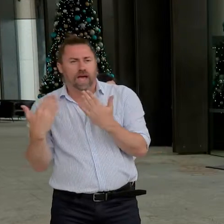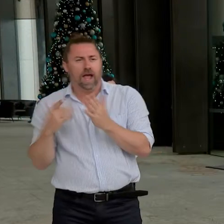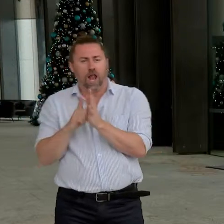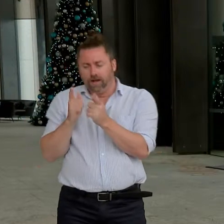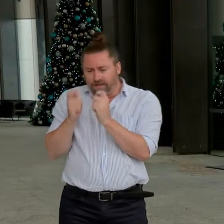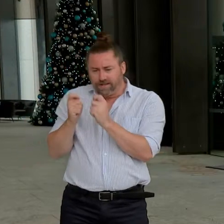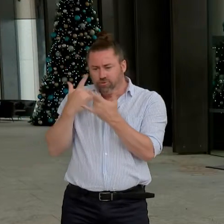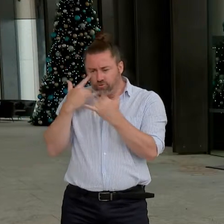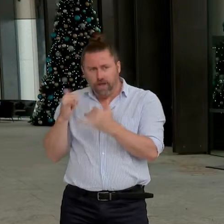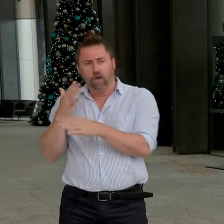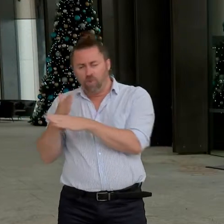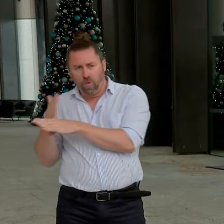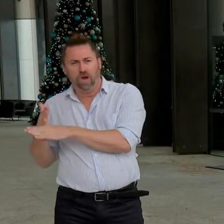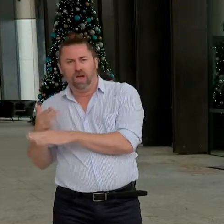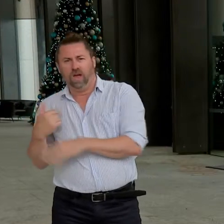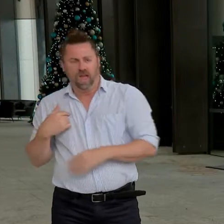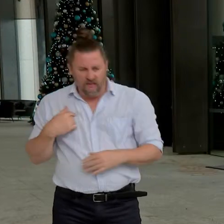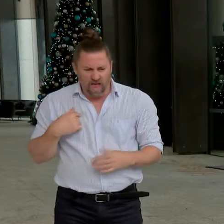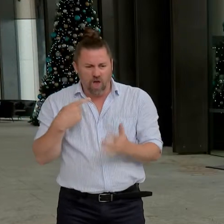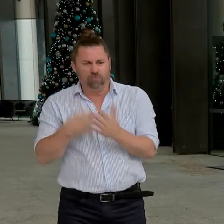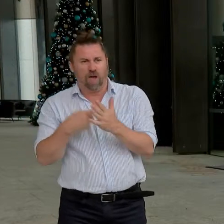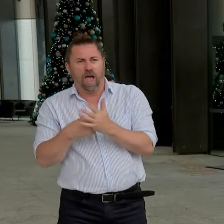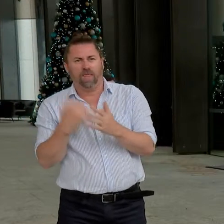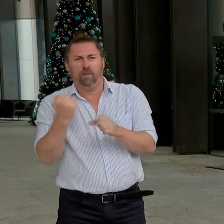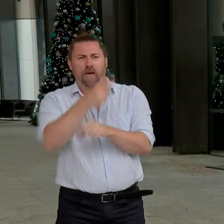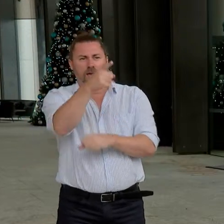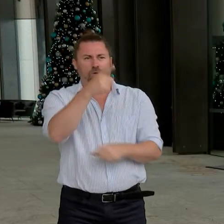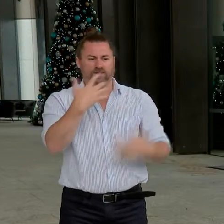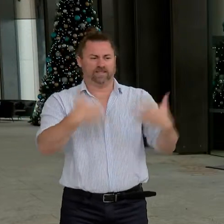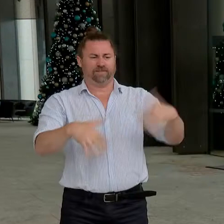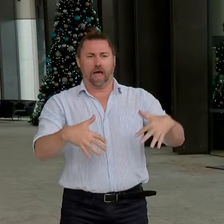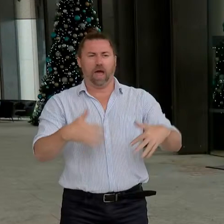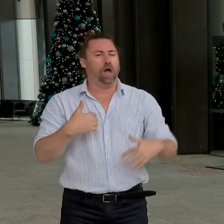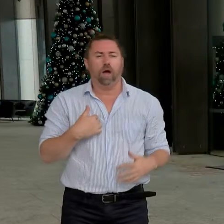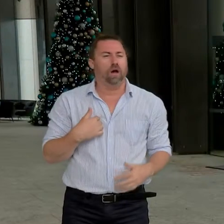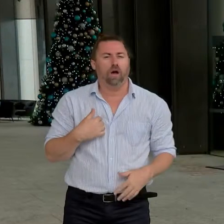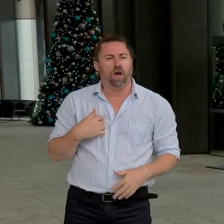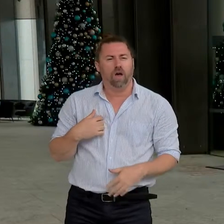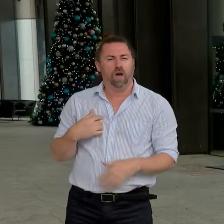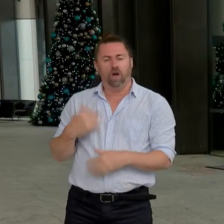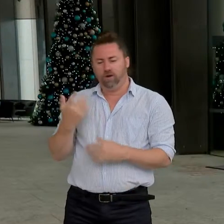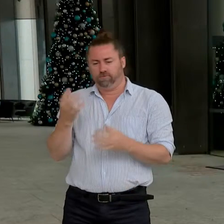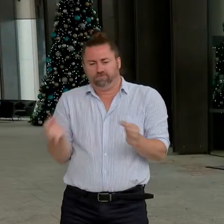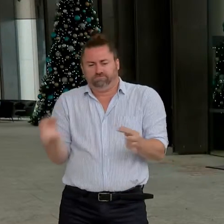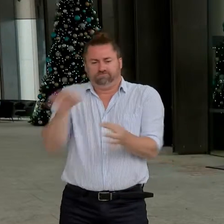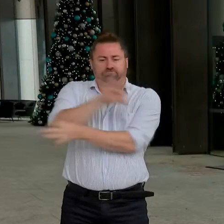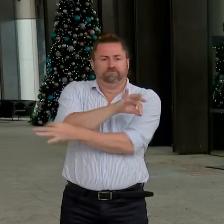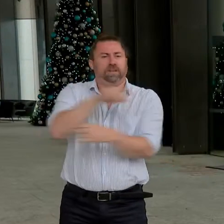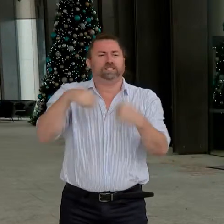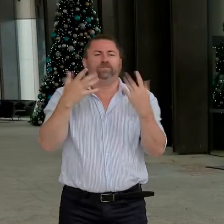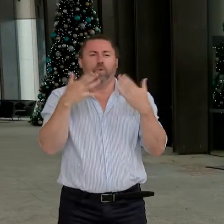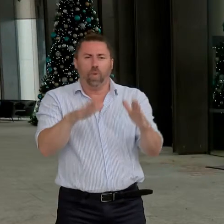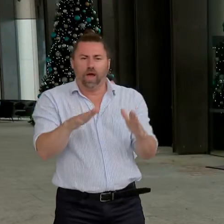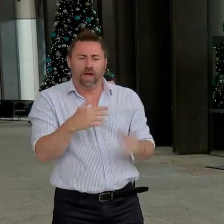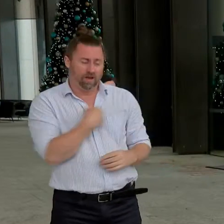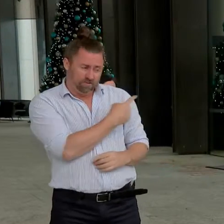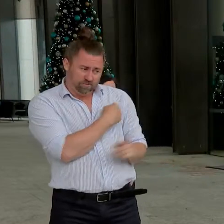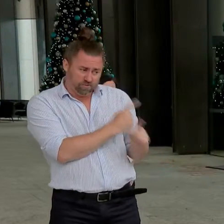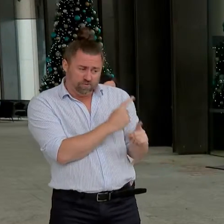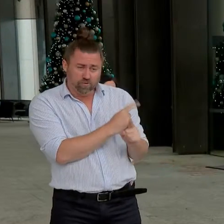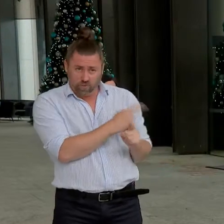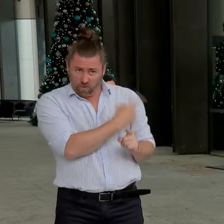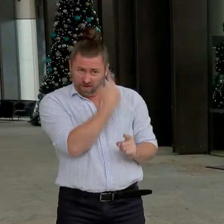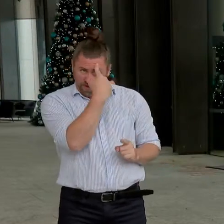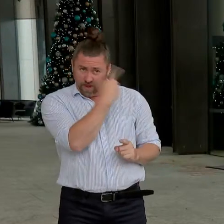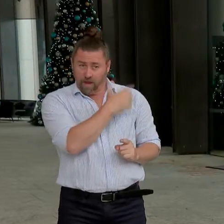takes some time. So that will take several days of work. Under the circumstances, on the advice of Dr. D'Ath and after discussion with the Minister